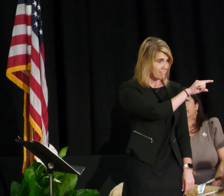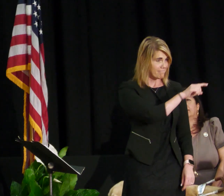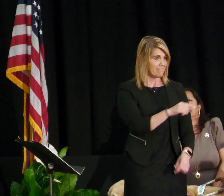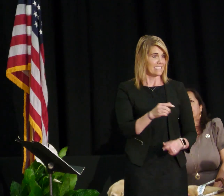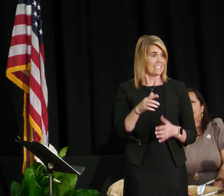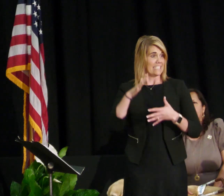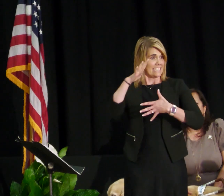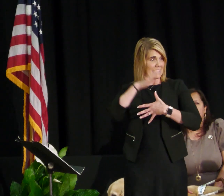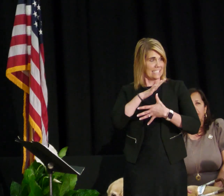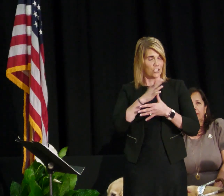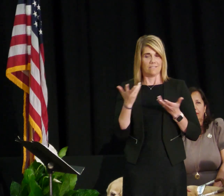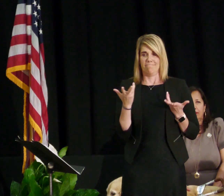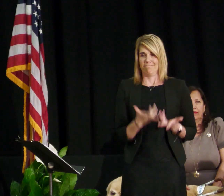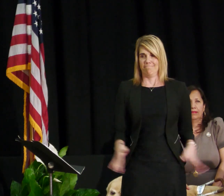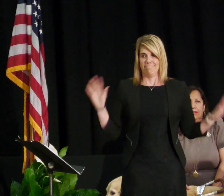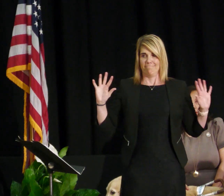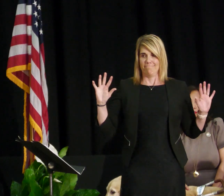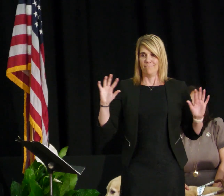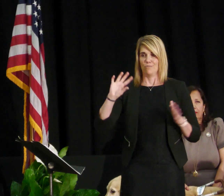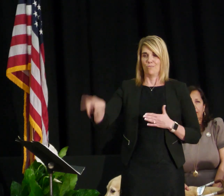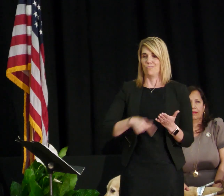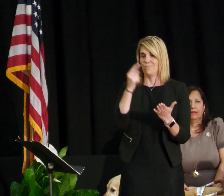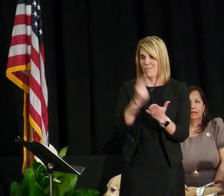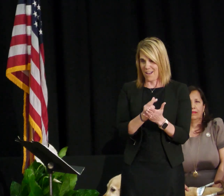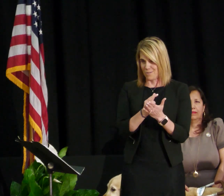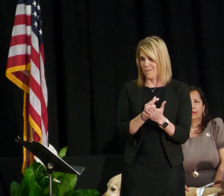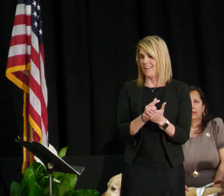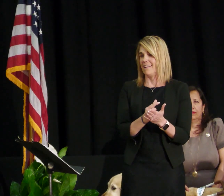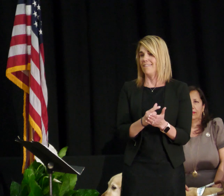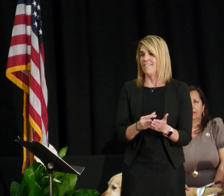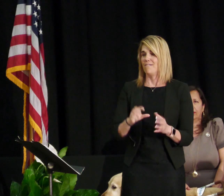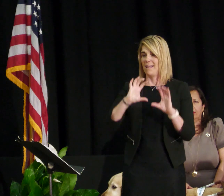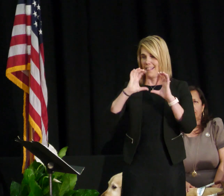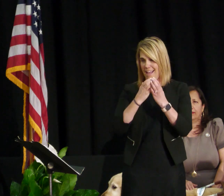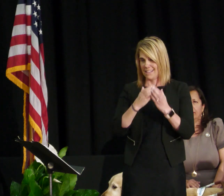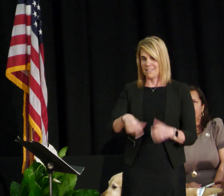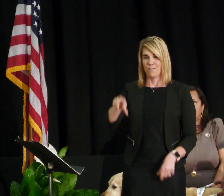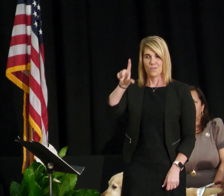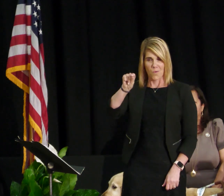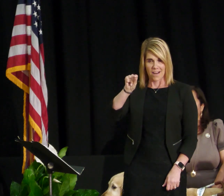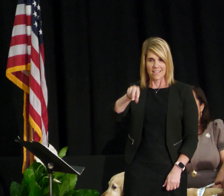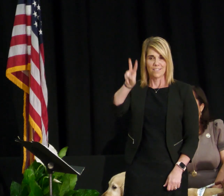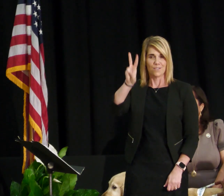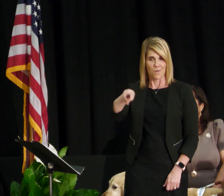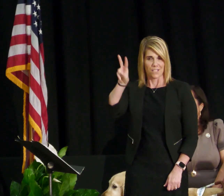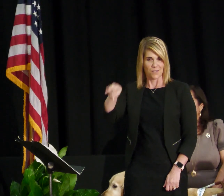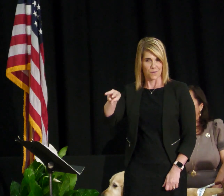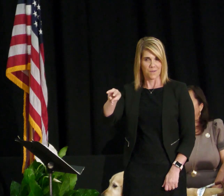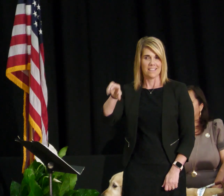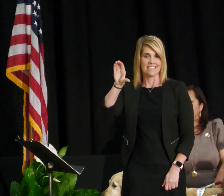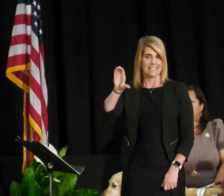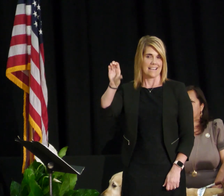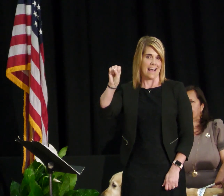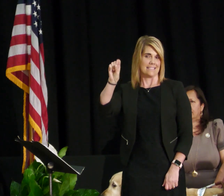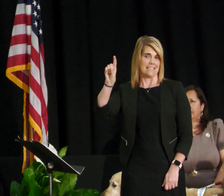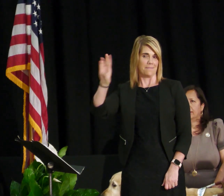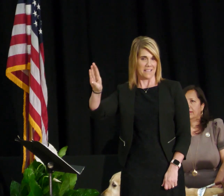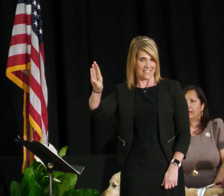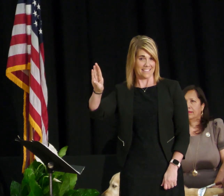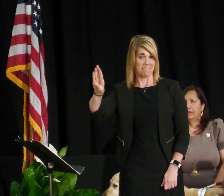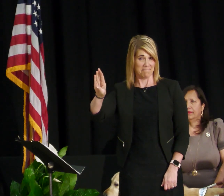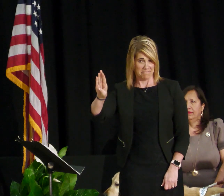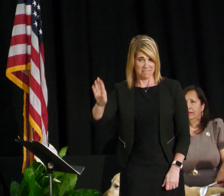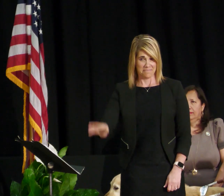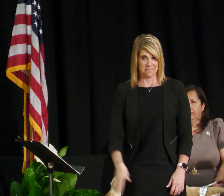I pronounce The following seniors Graduated from The Colorado School For the Deaf and Blind Class